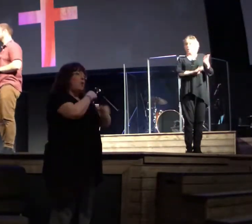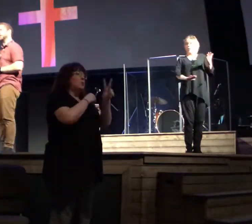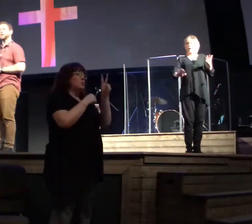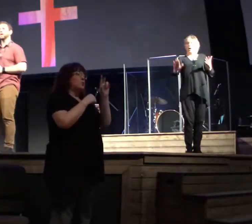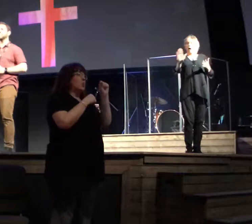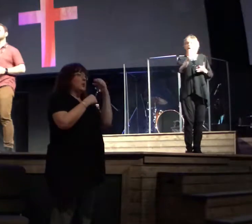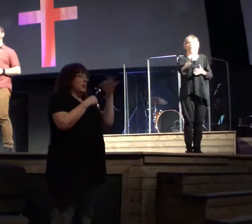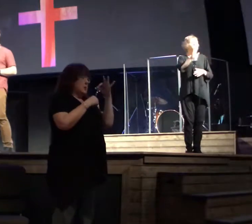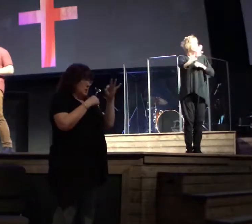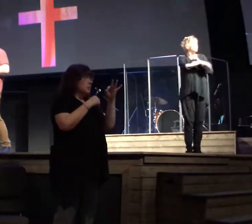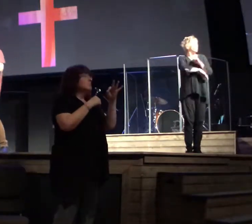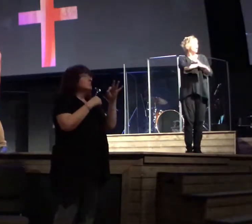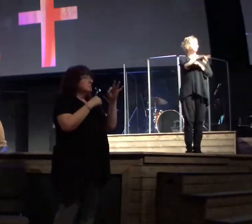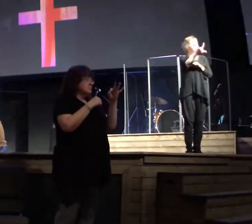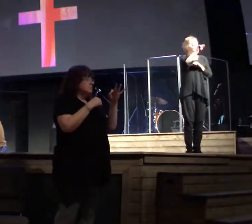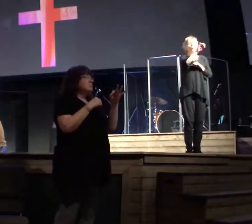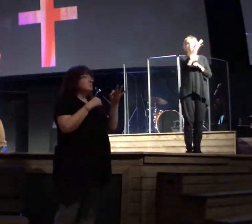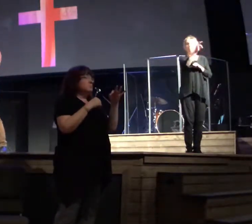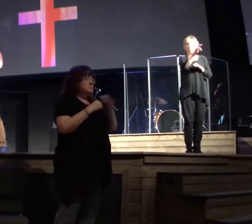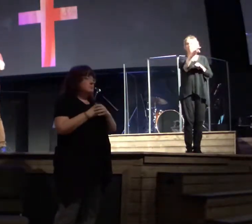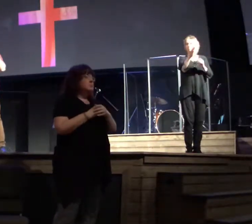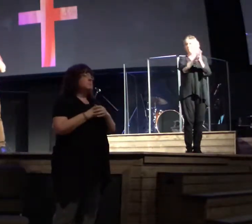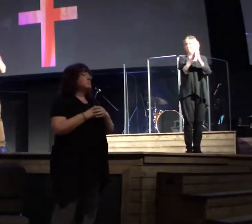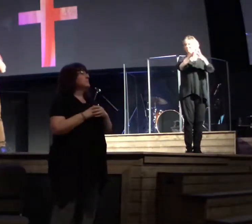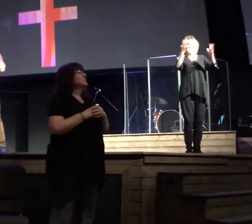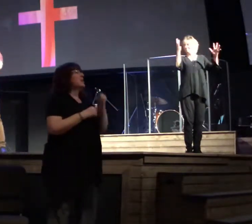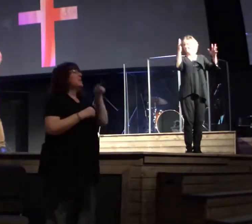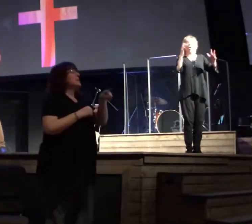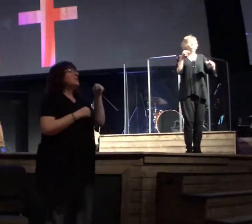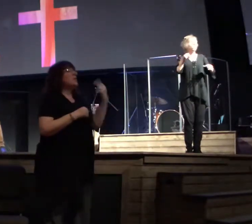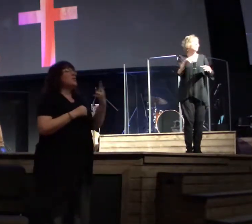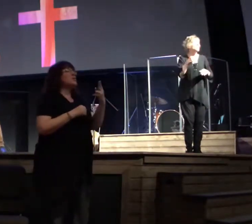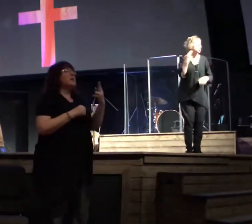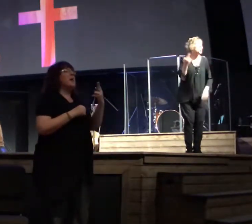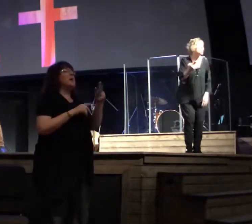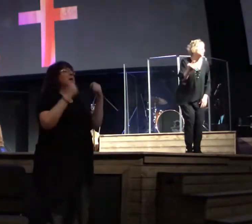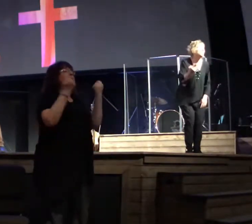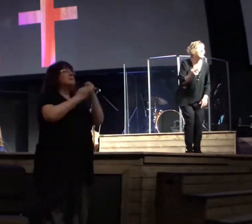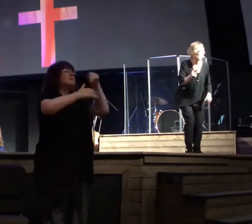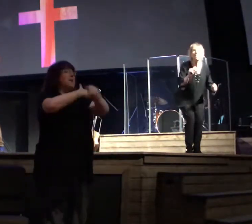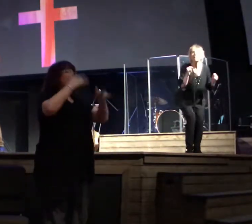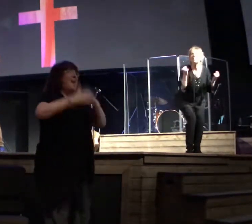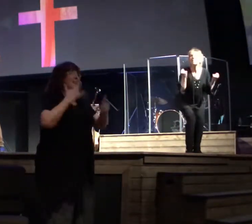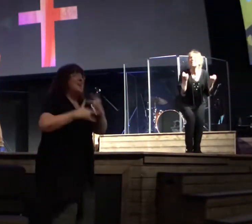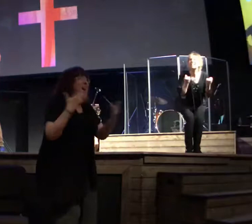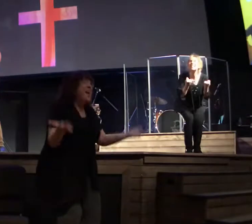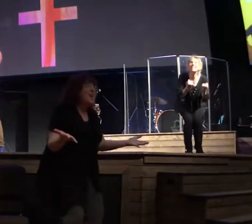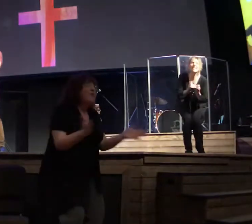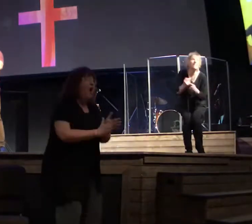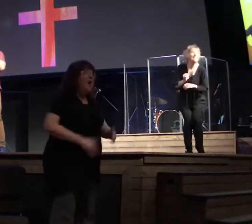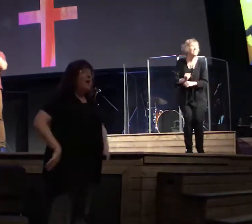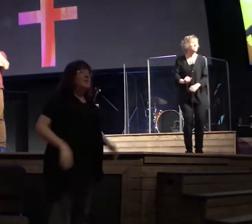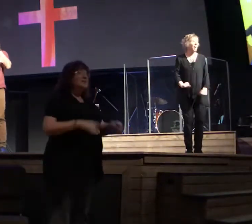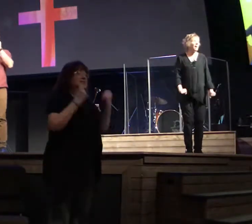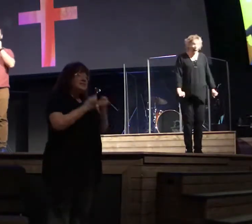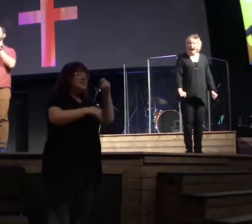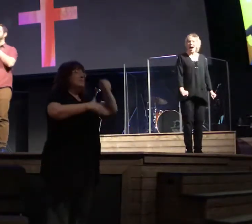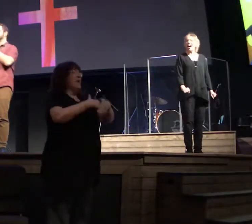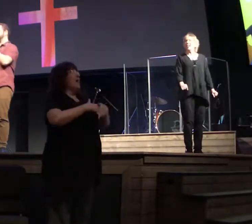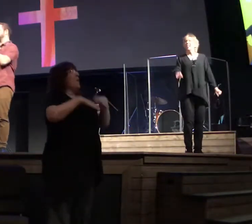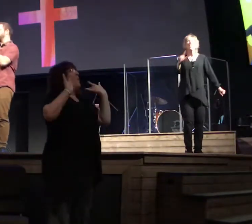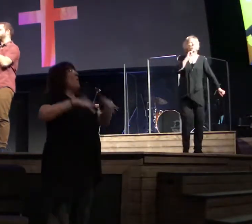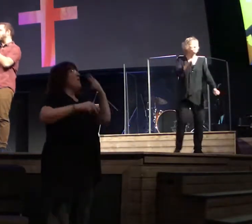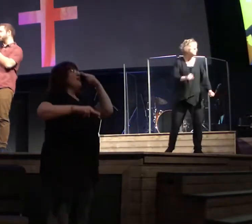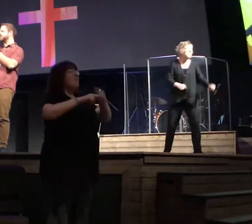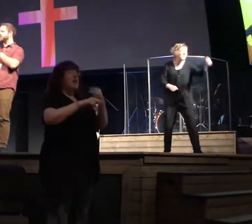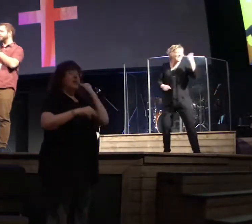2019. Yeah. And this Thursday is team night. Who's excited about team night? Team night. It is a